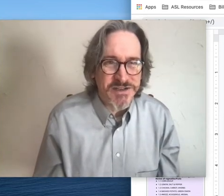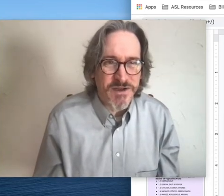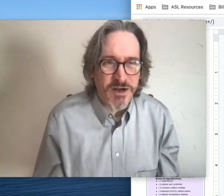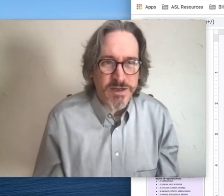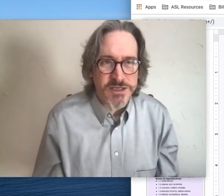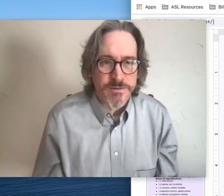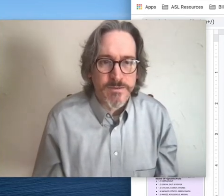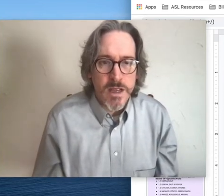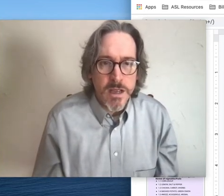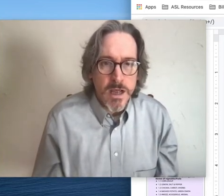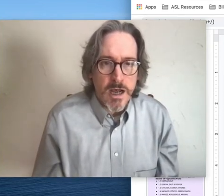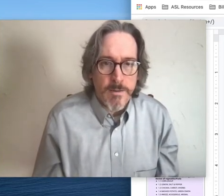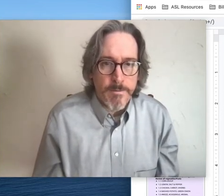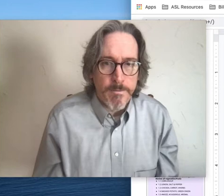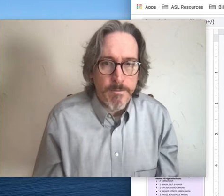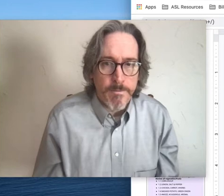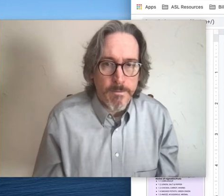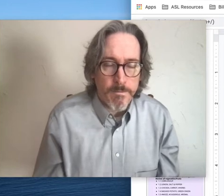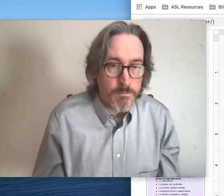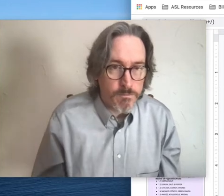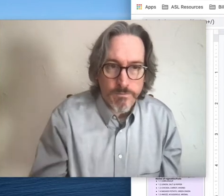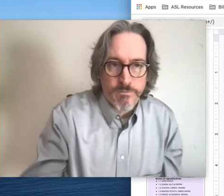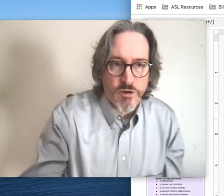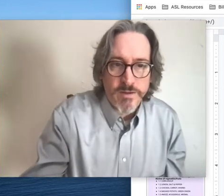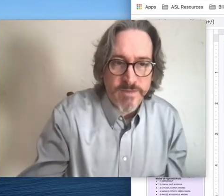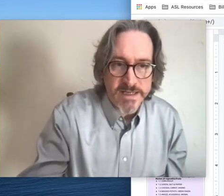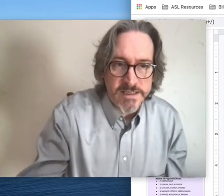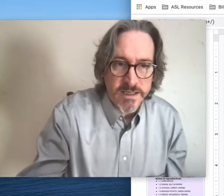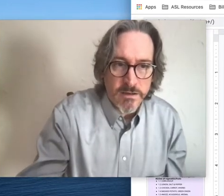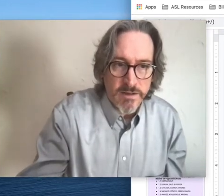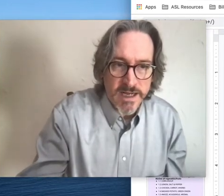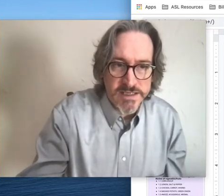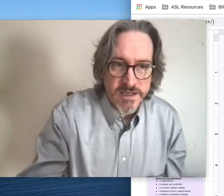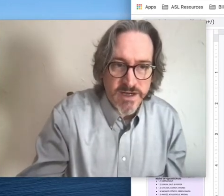in case you've got a question. Great, that's the advice.